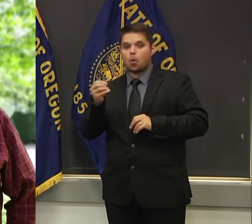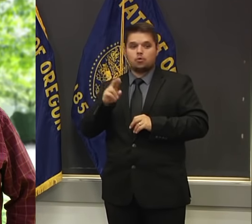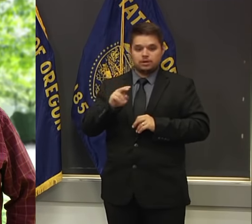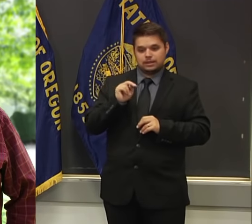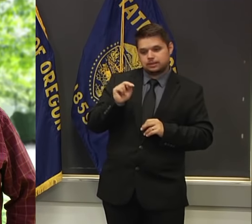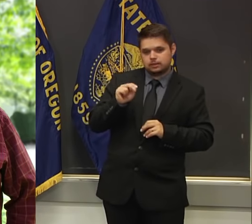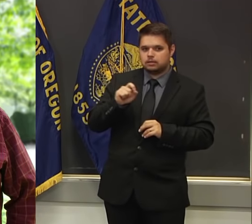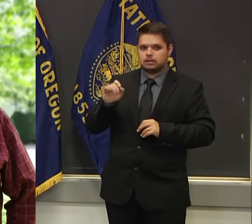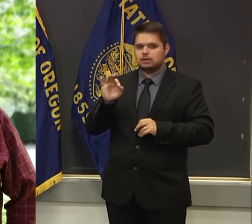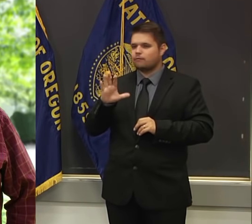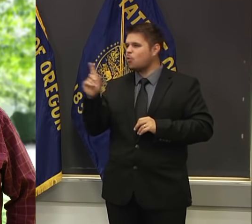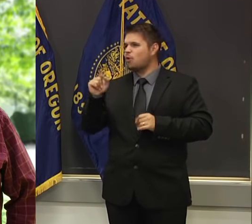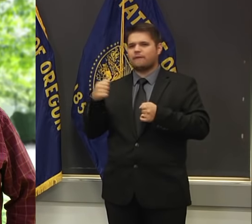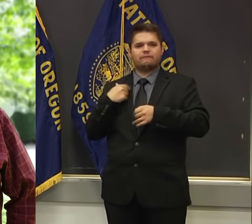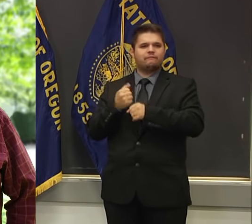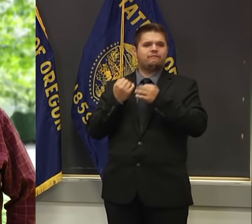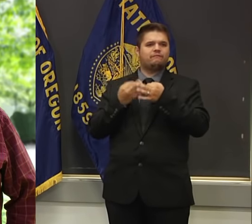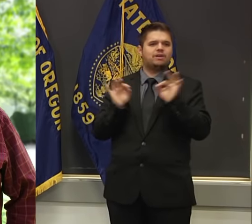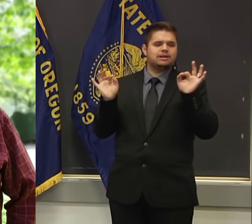Michael, do you want to kick that one off?